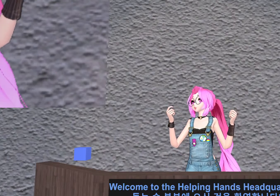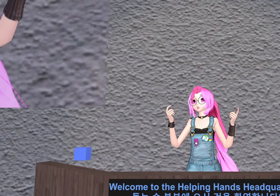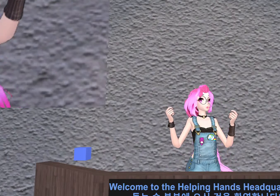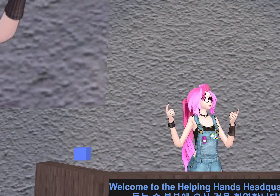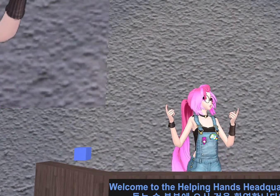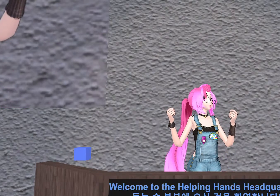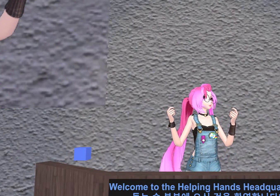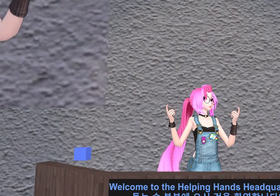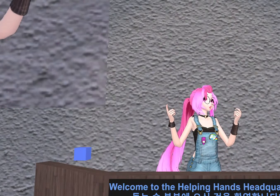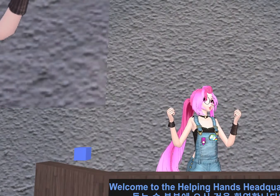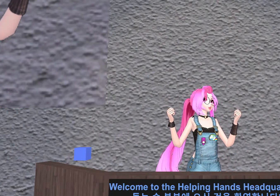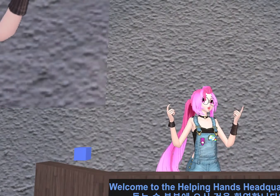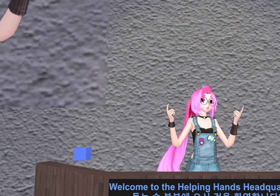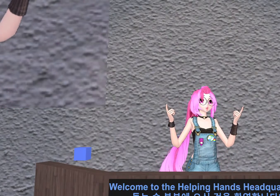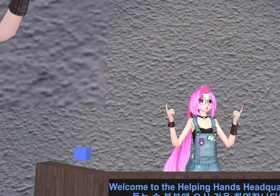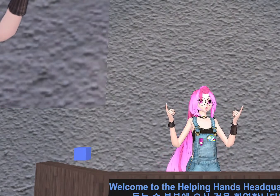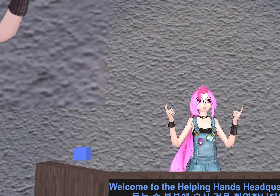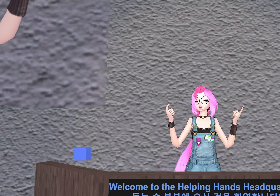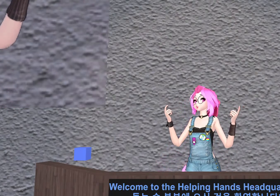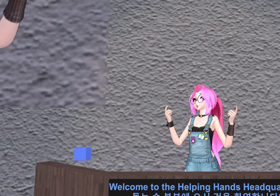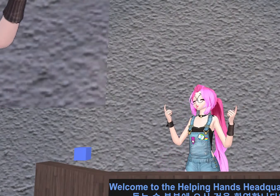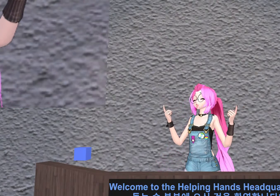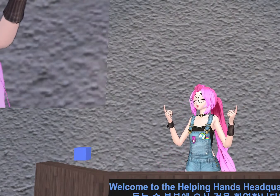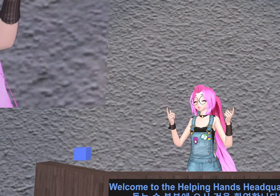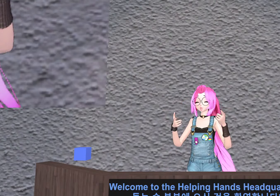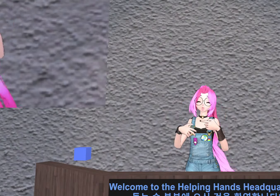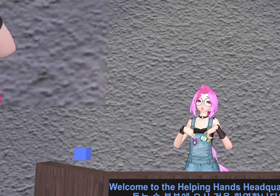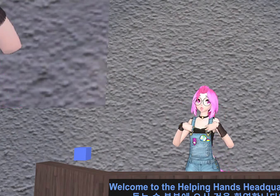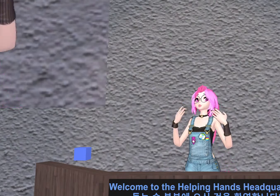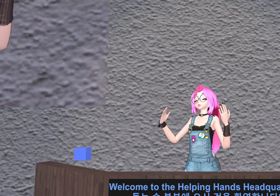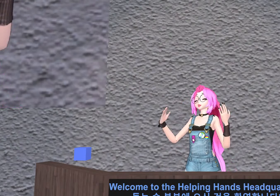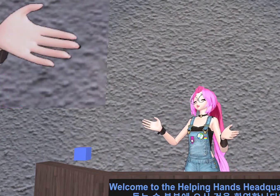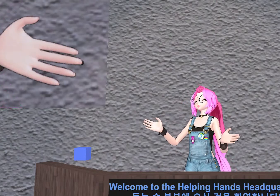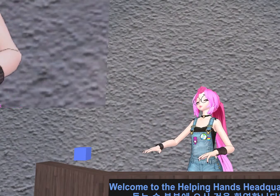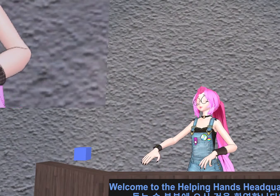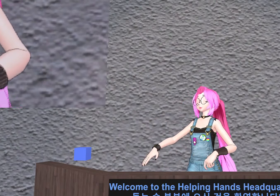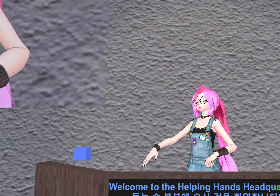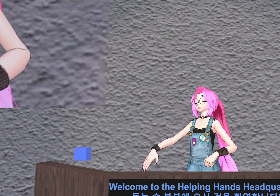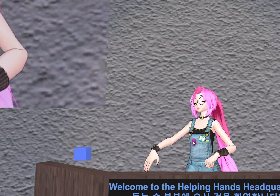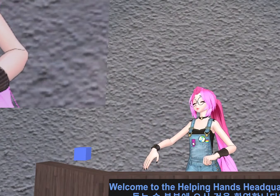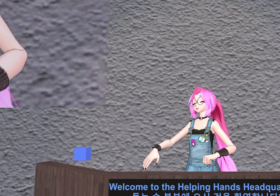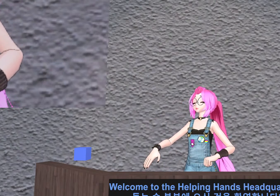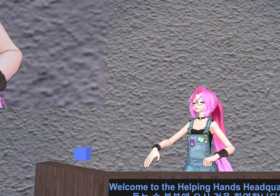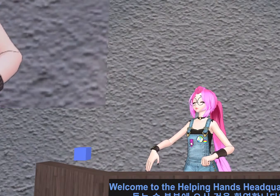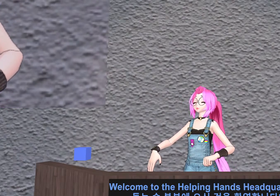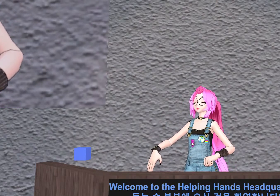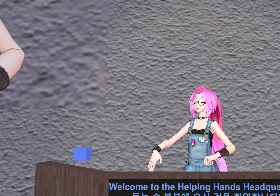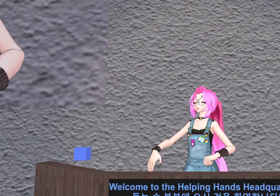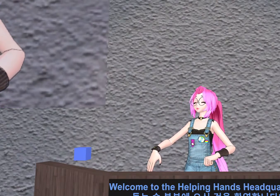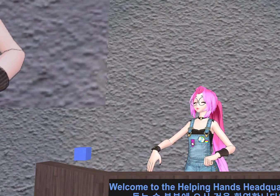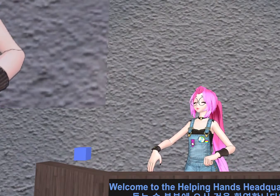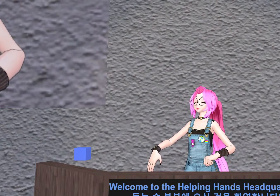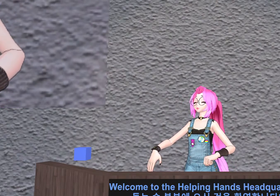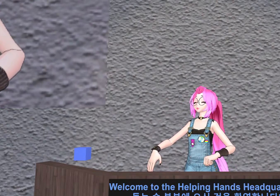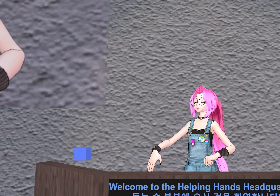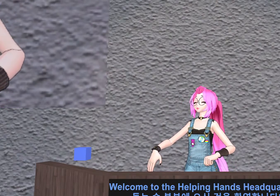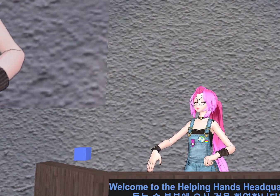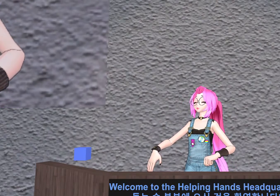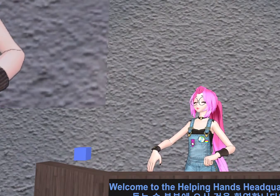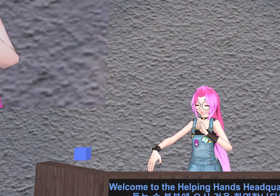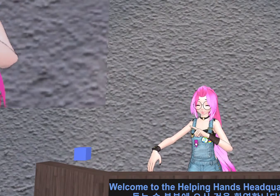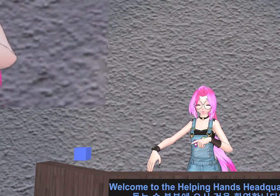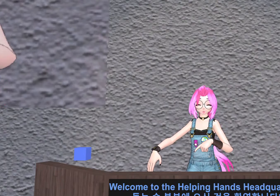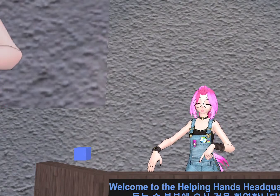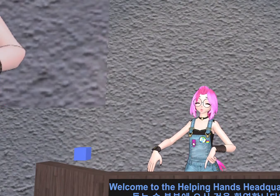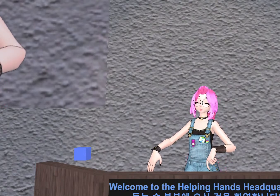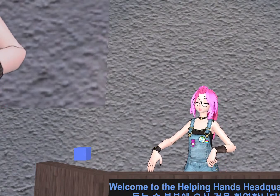to go over? Any questions, I have topics? a question. Yes, what's up? I was going to ask it earlier.